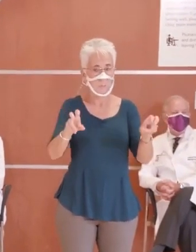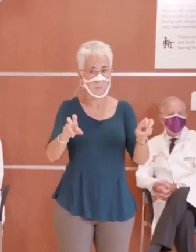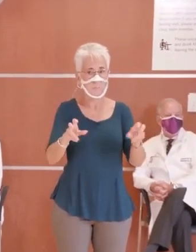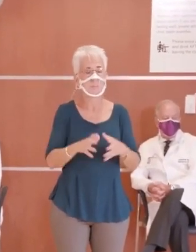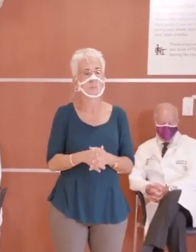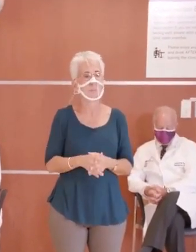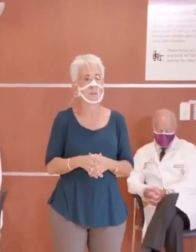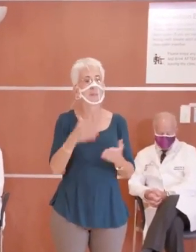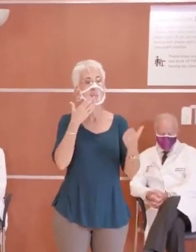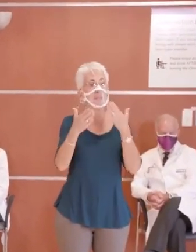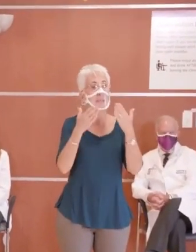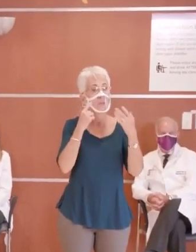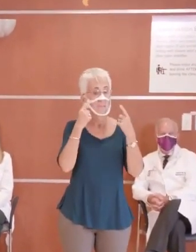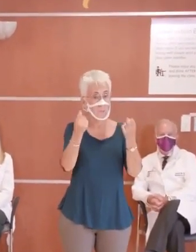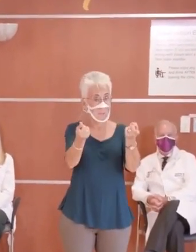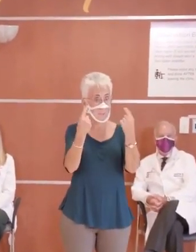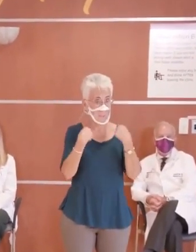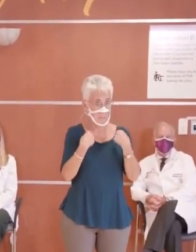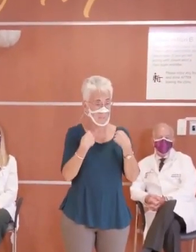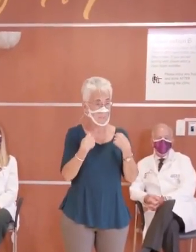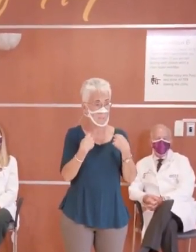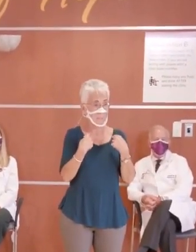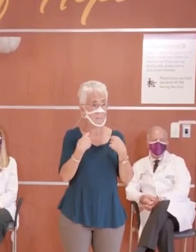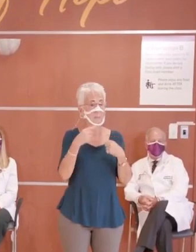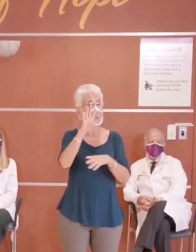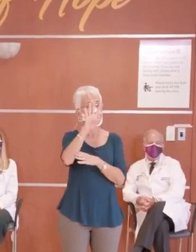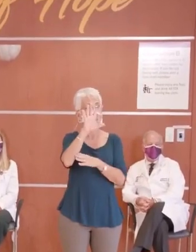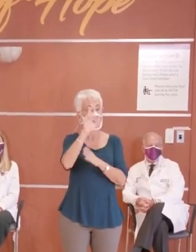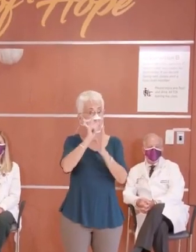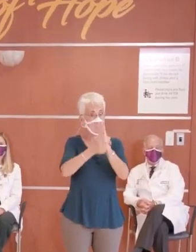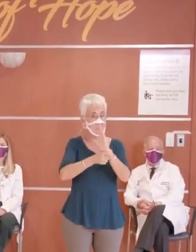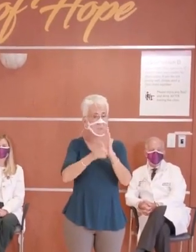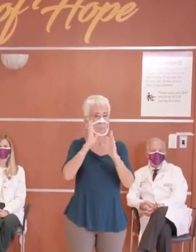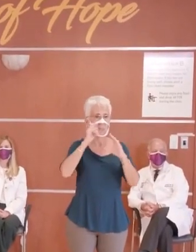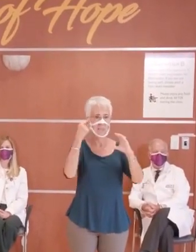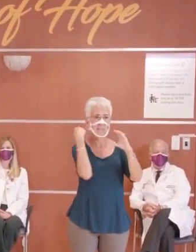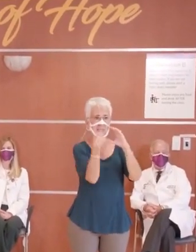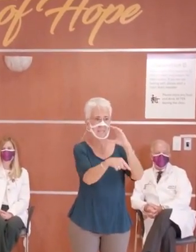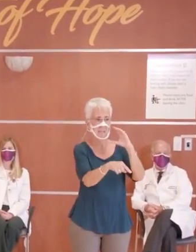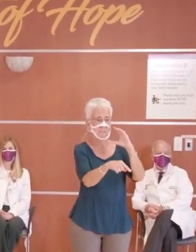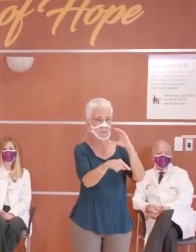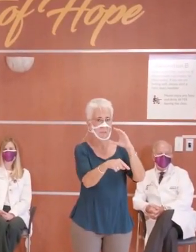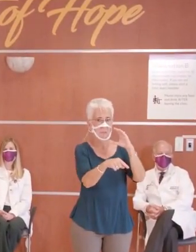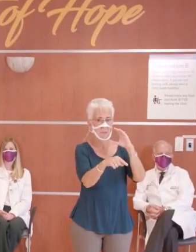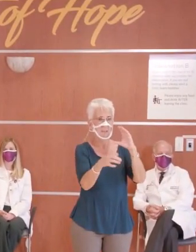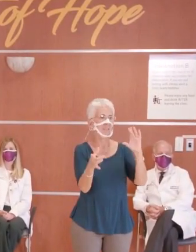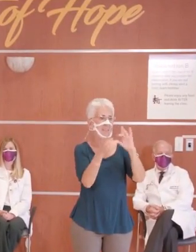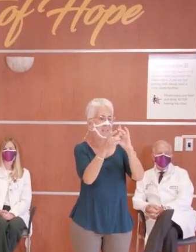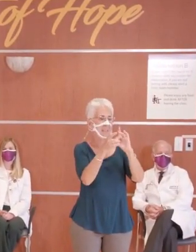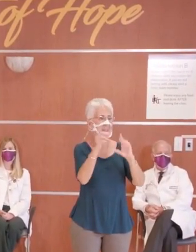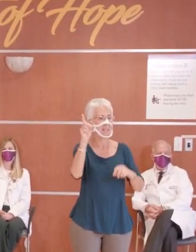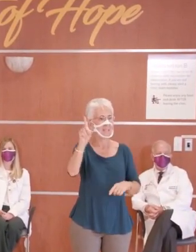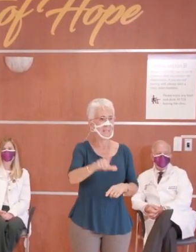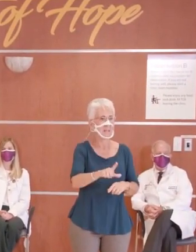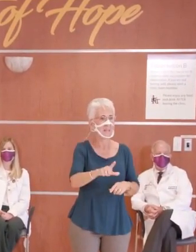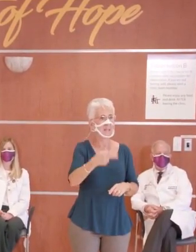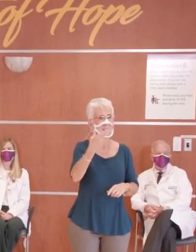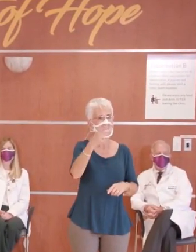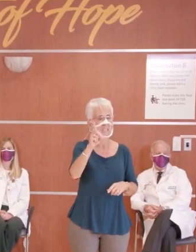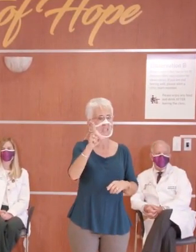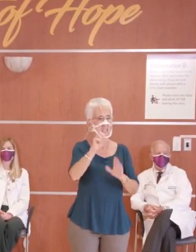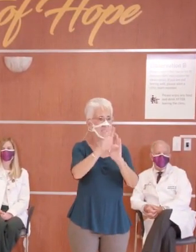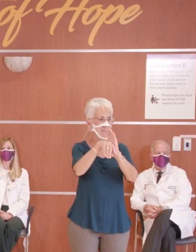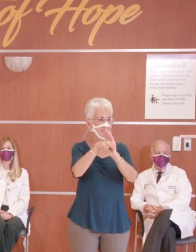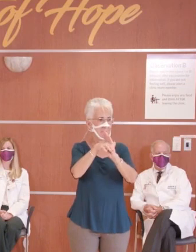Health. We want to thank you all for attending. In about 45 minutes, we'll email the media attendees a link to download high-definition footage